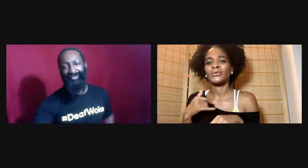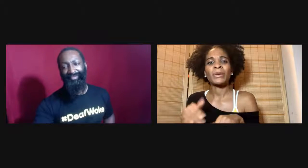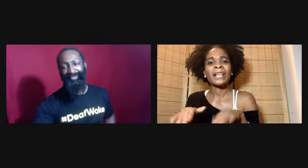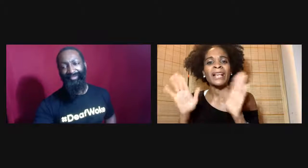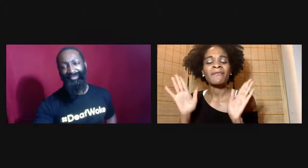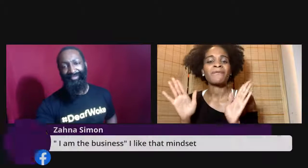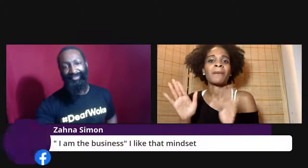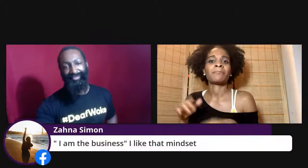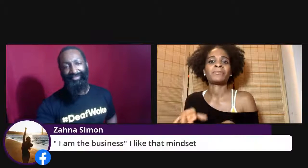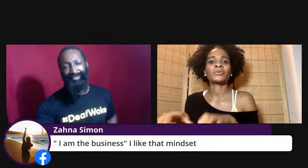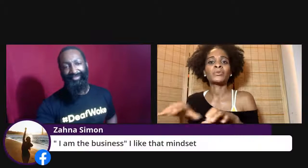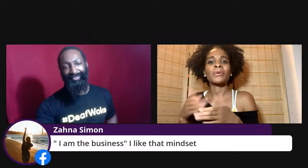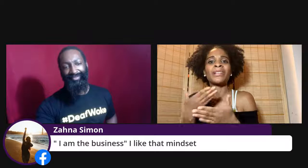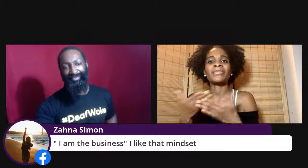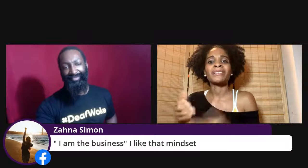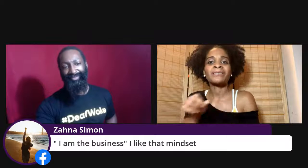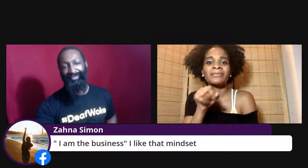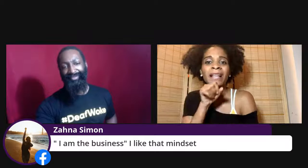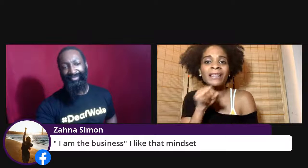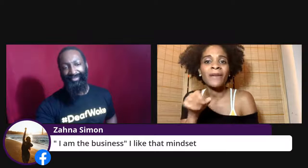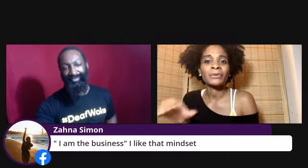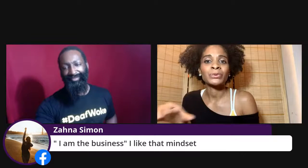they continue